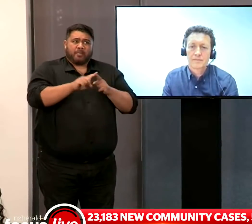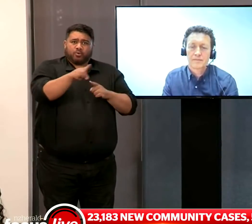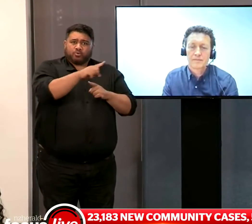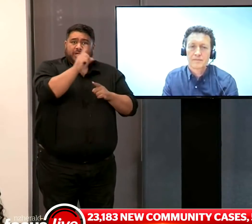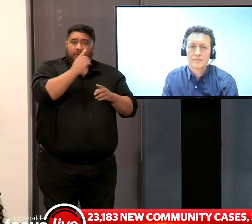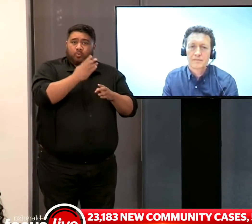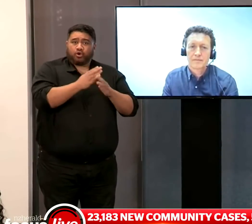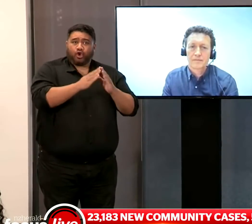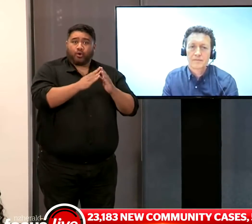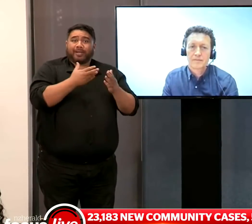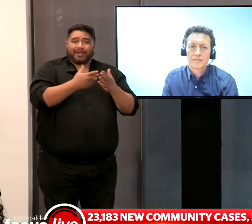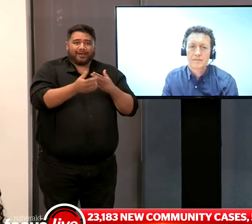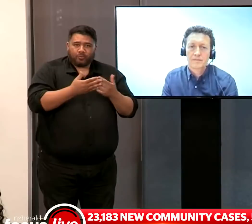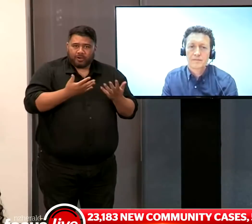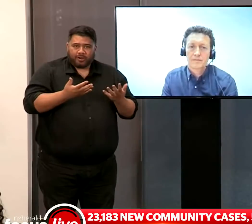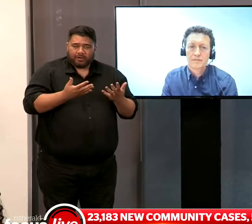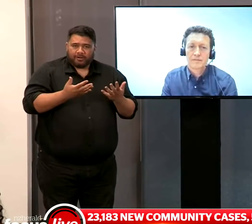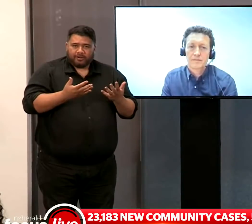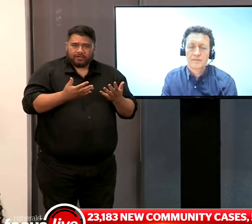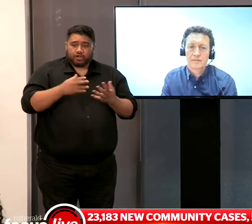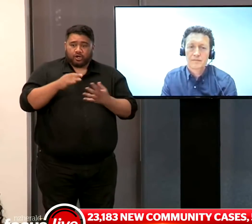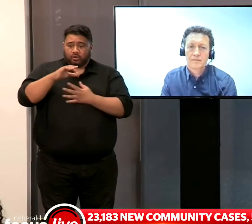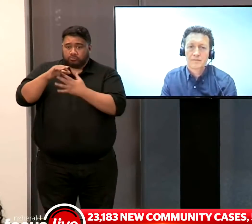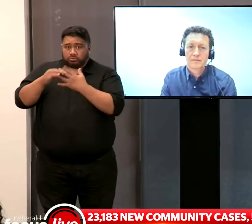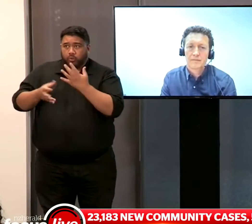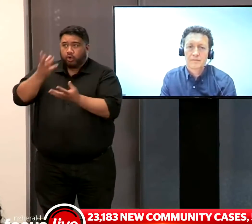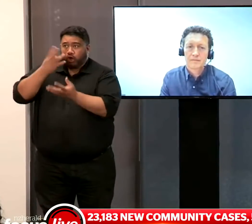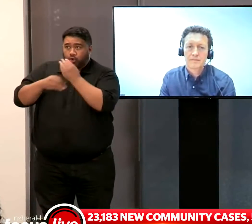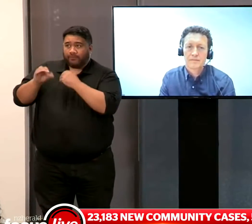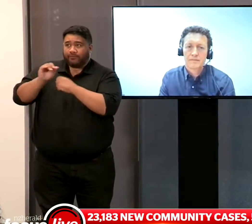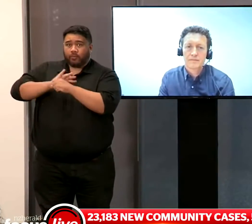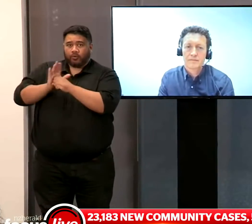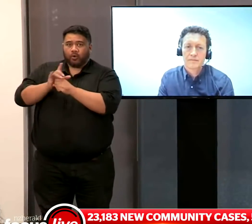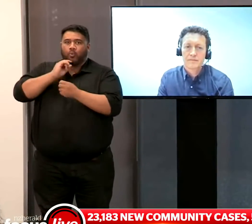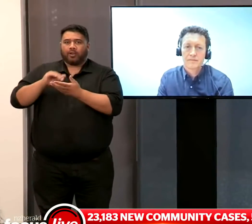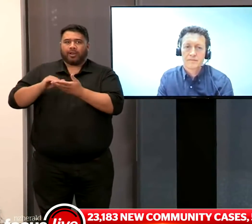I think all these things will actually help us through this winter and remain important.